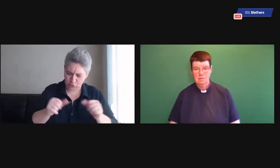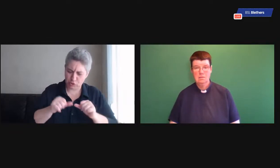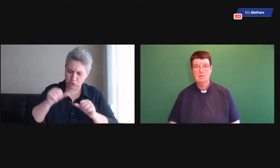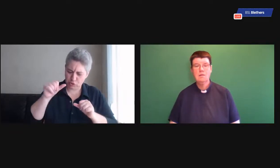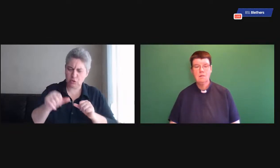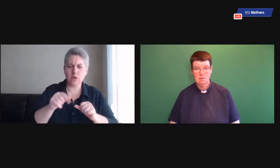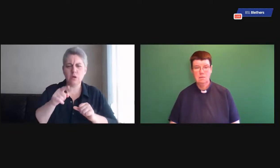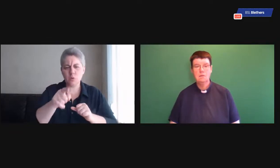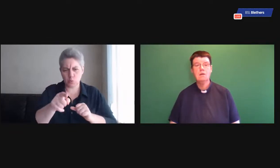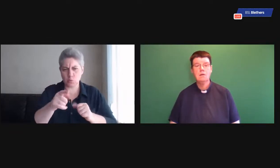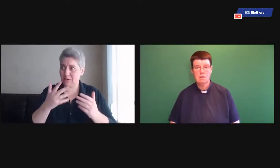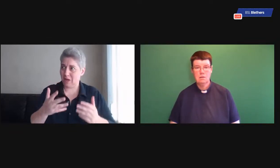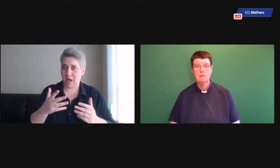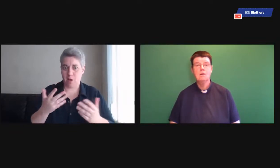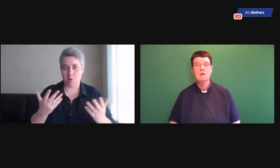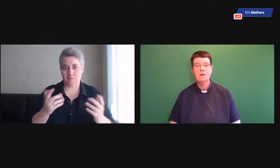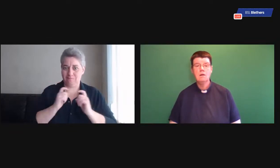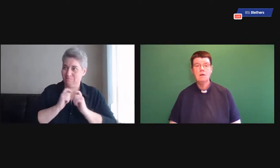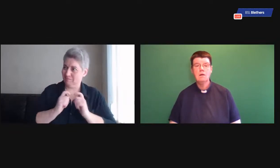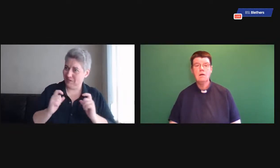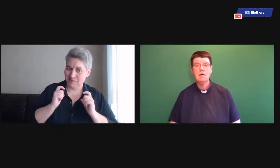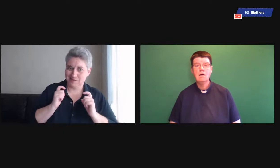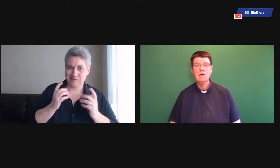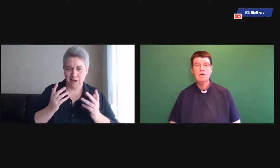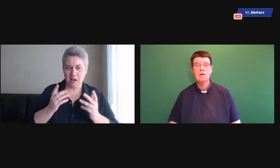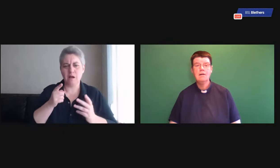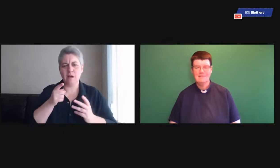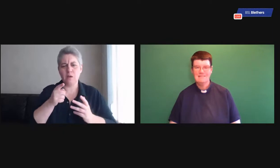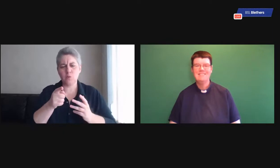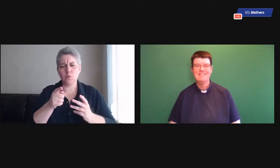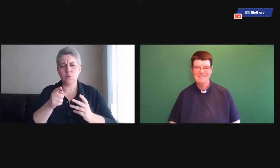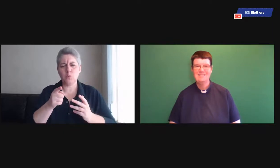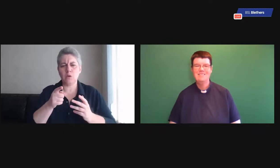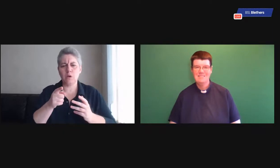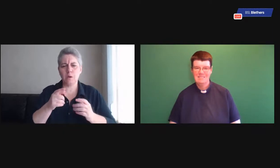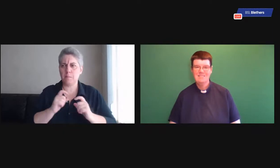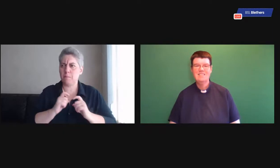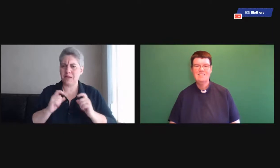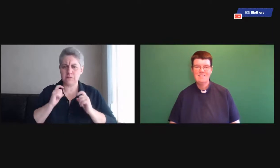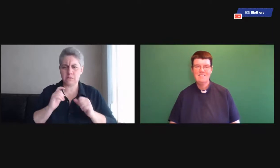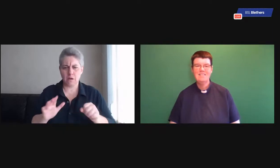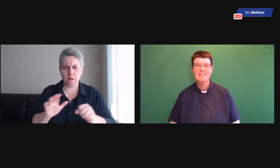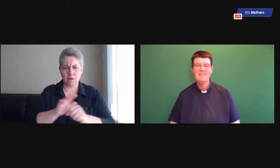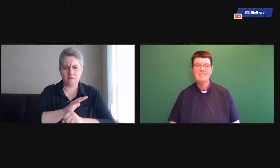Okay, so you got ordained, and now you're a minister.